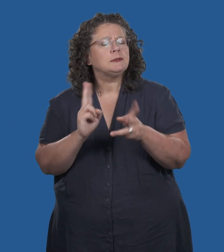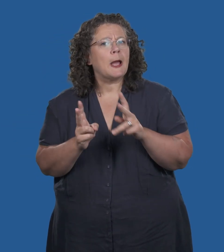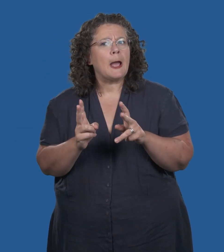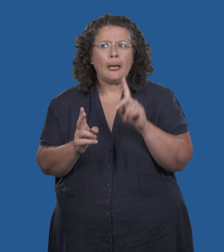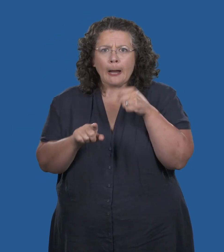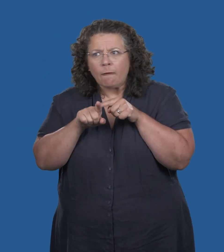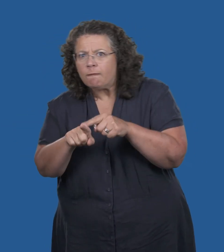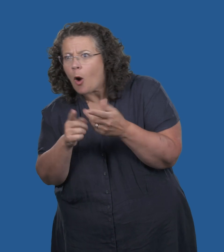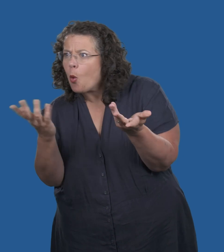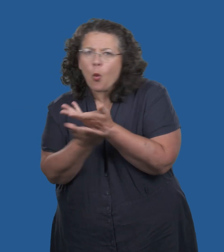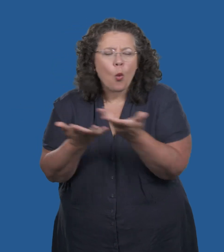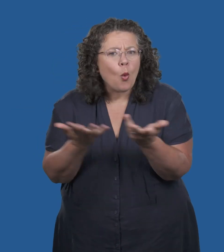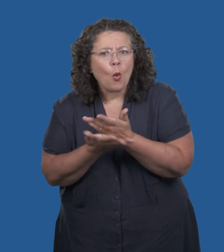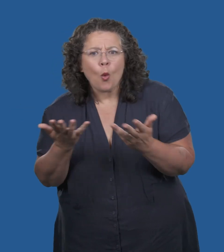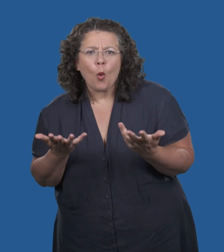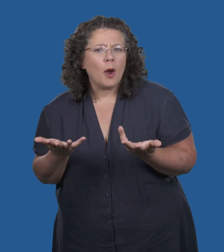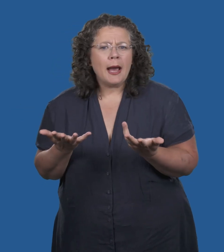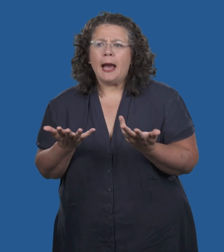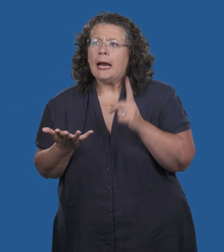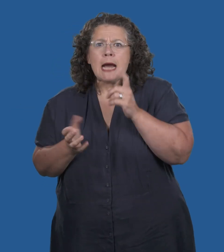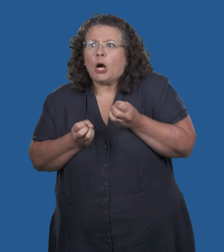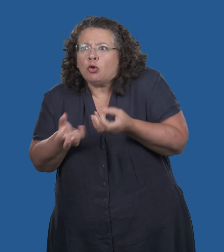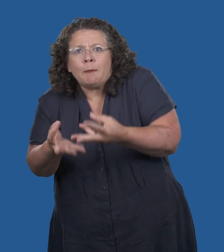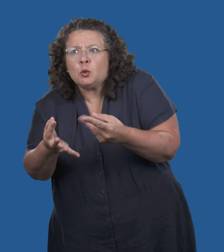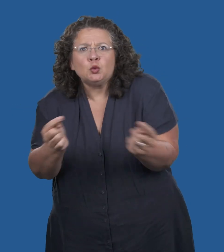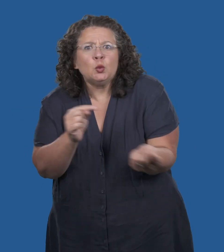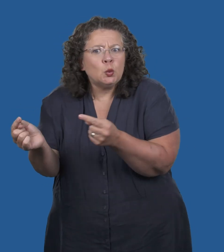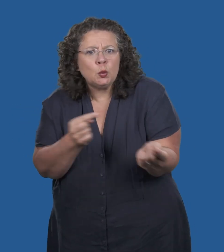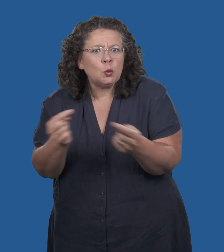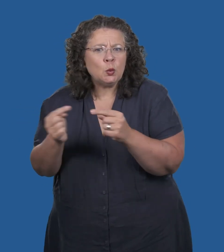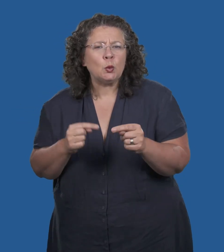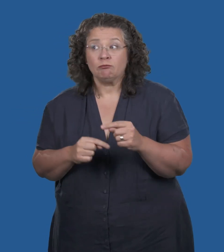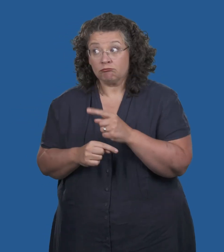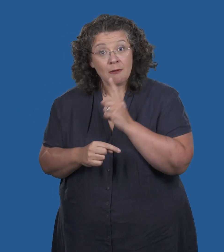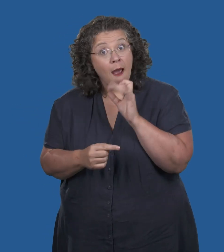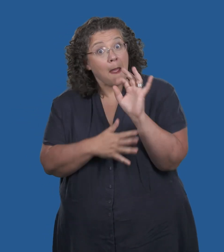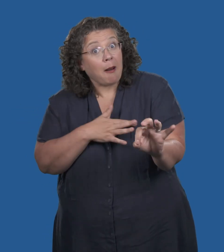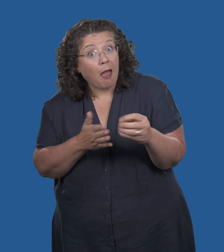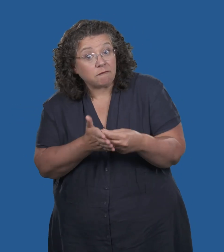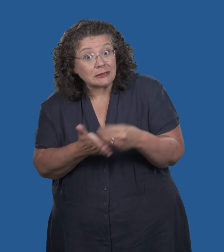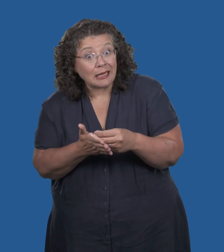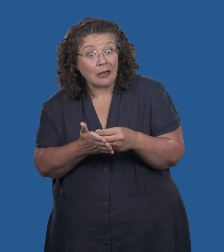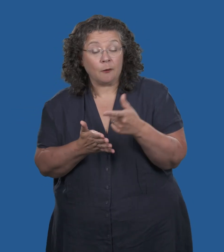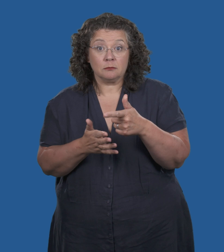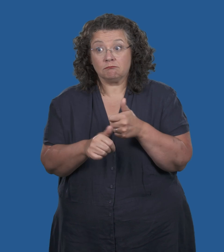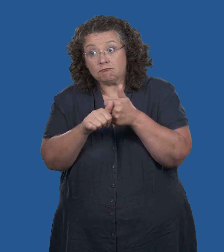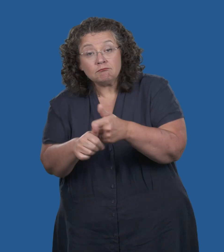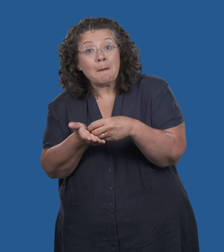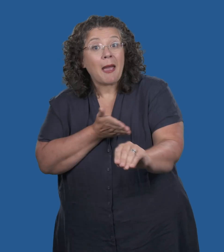interpreter, she is unable to follow and contribute to the debate. She can apply to the fund for assistance with the